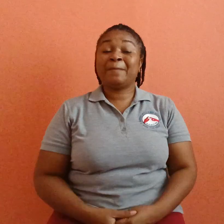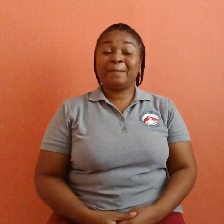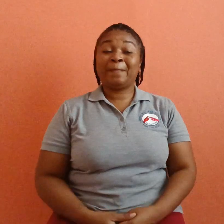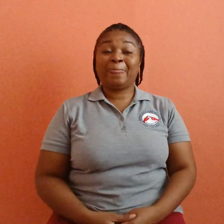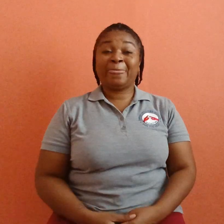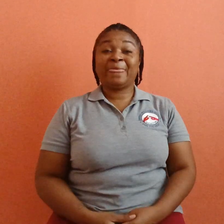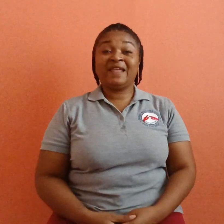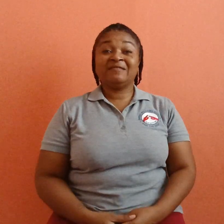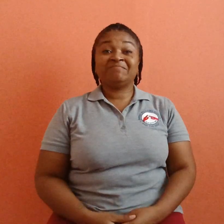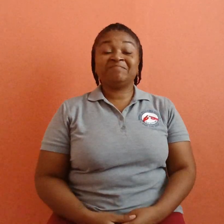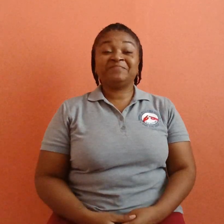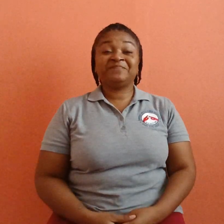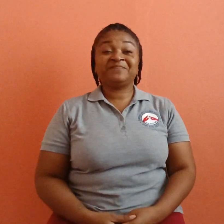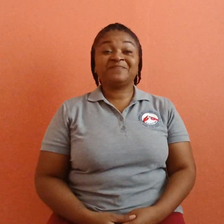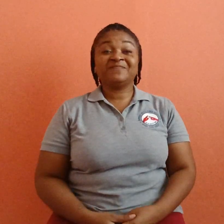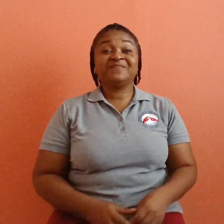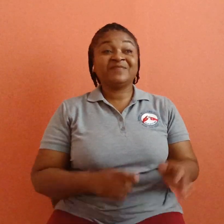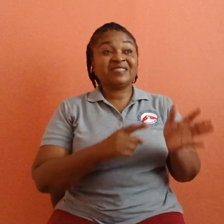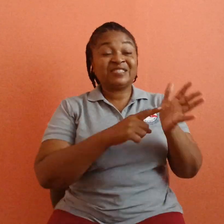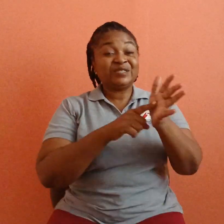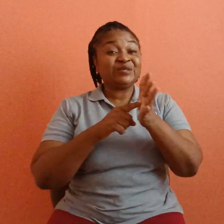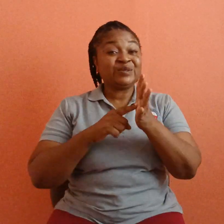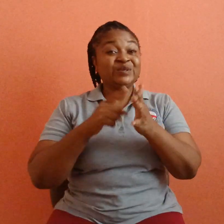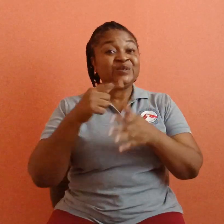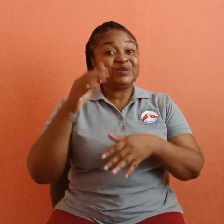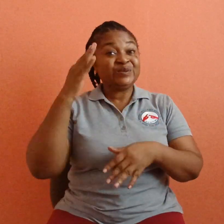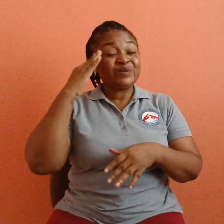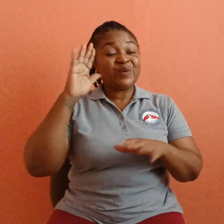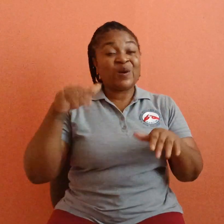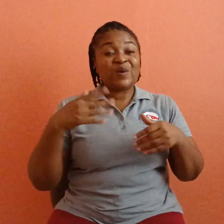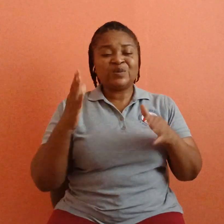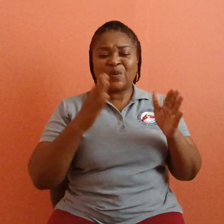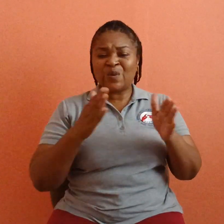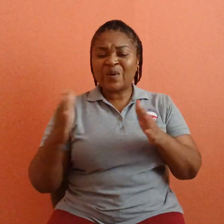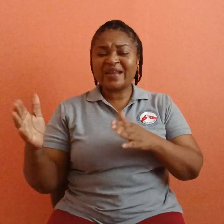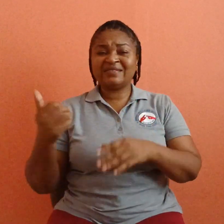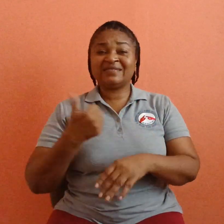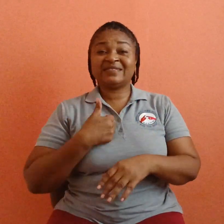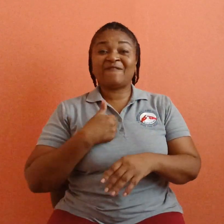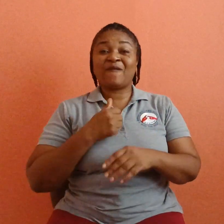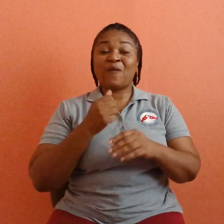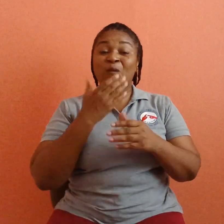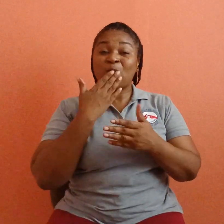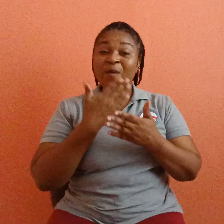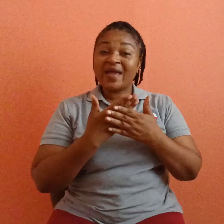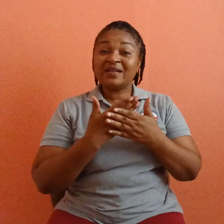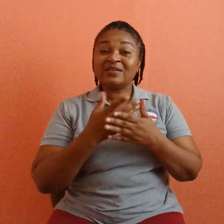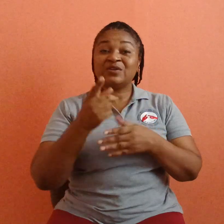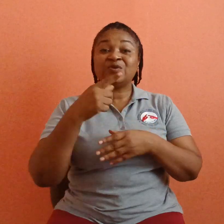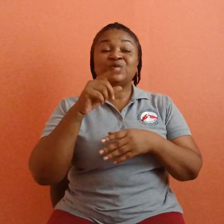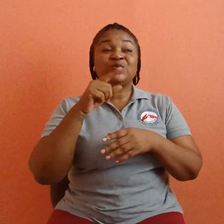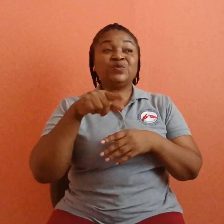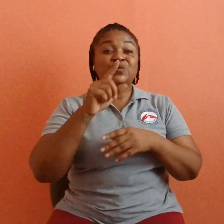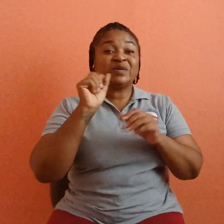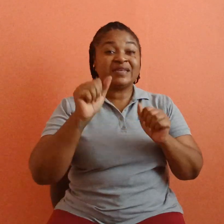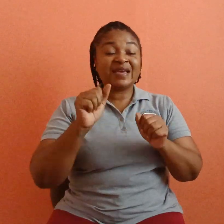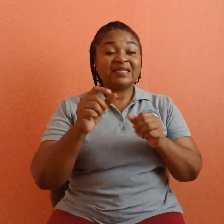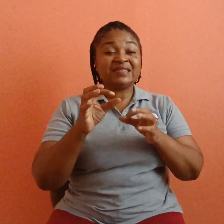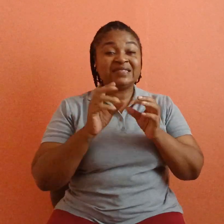It shows that you know how to organize yourself well, you can handle a crisis,